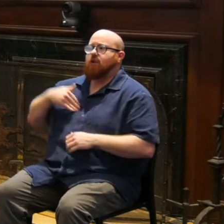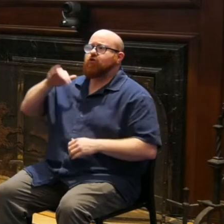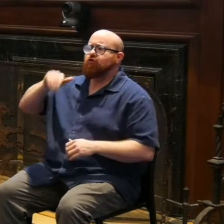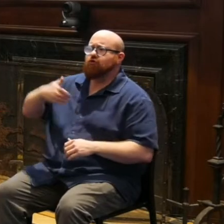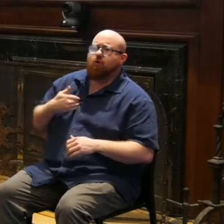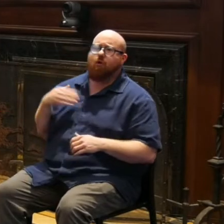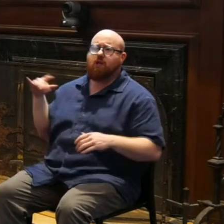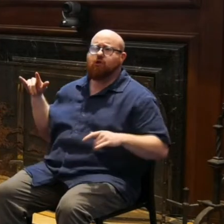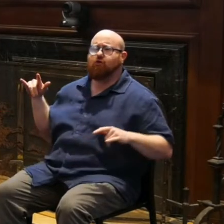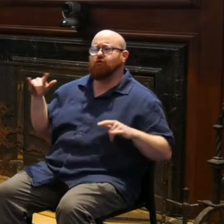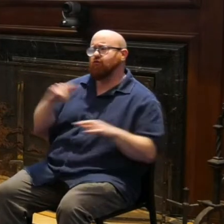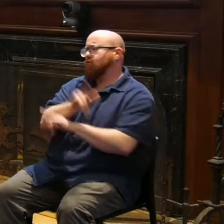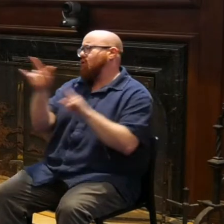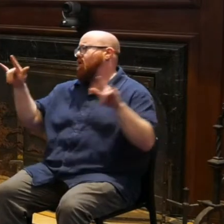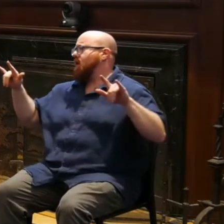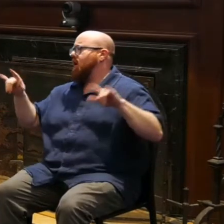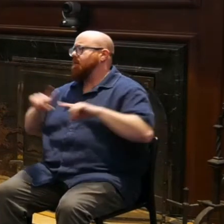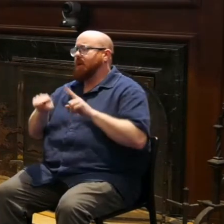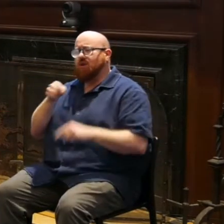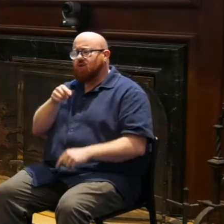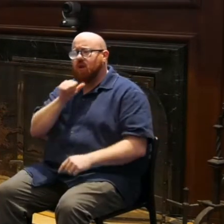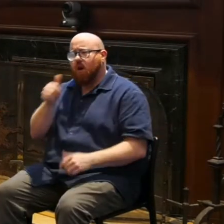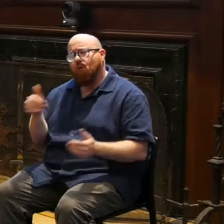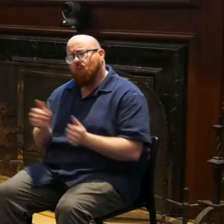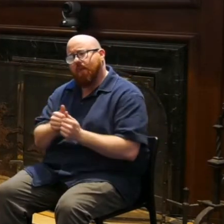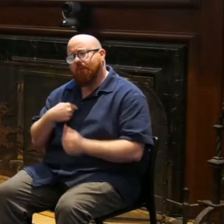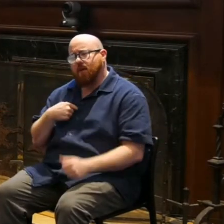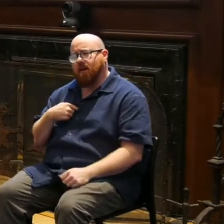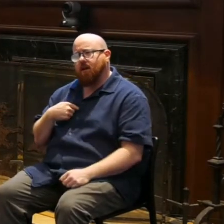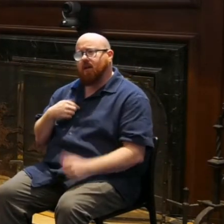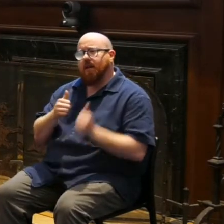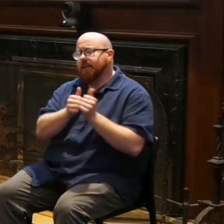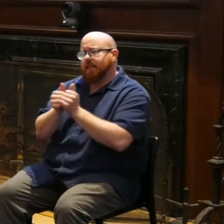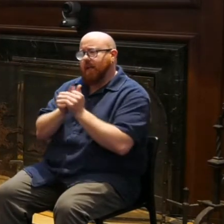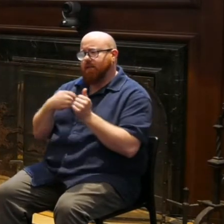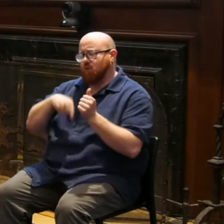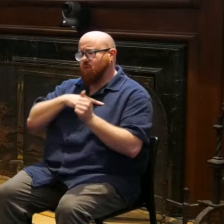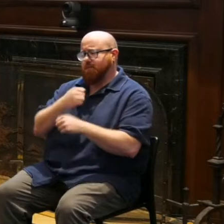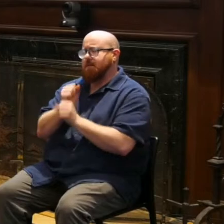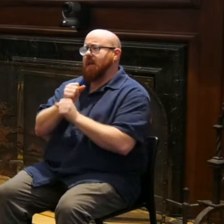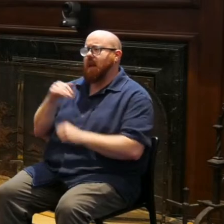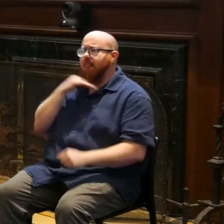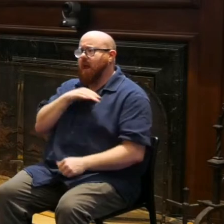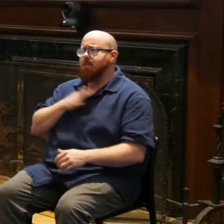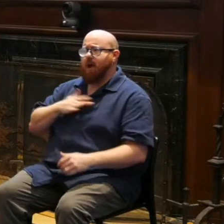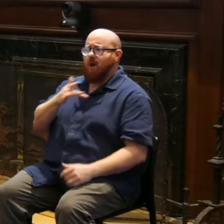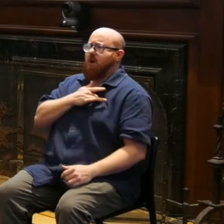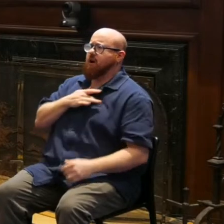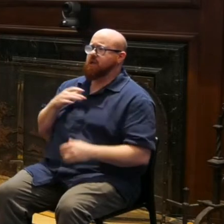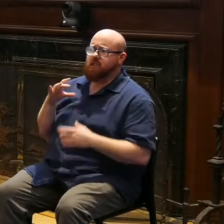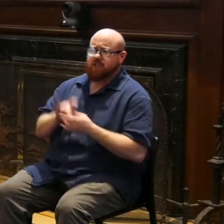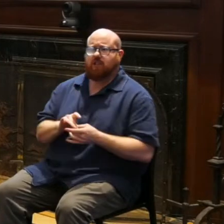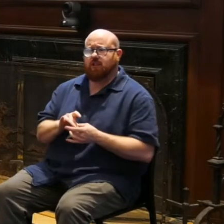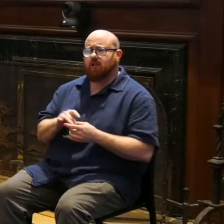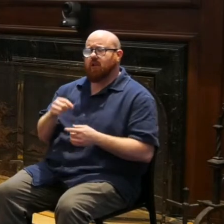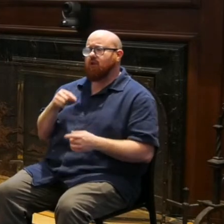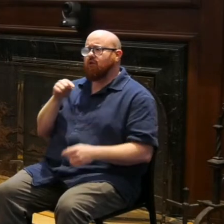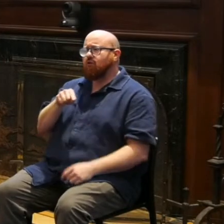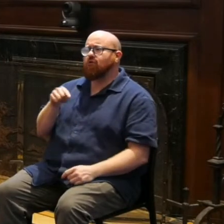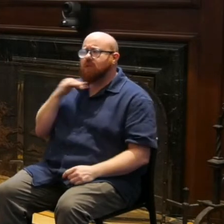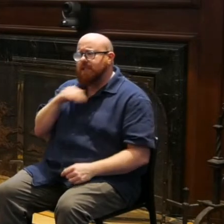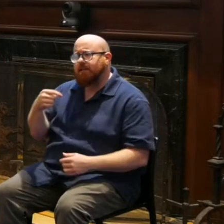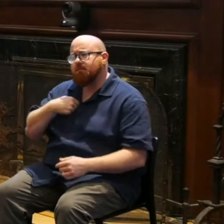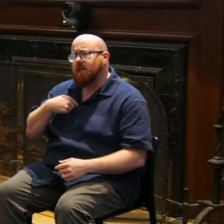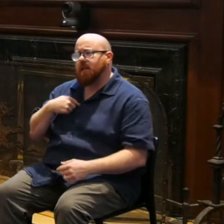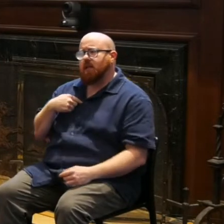yet you are not with me. Together we wove a lie, and my heart clung to it. We deceived me into thinking I earned a place